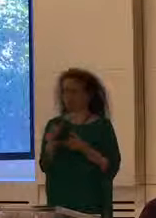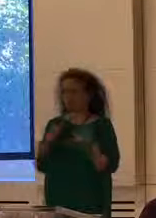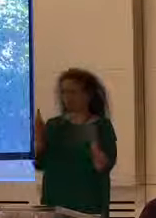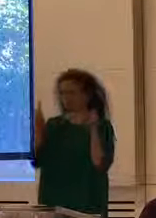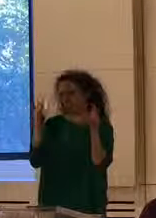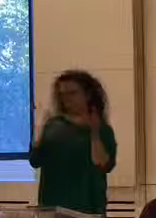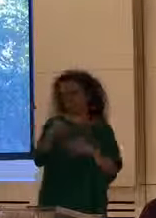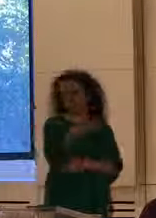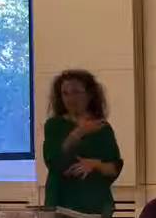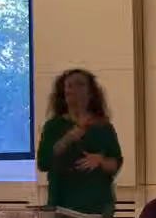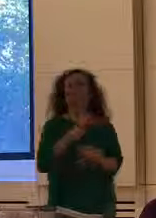break the silence.